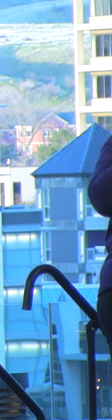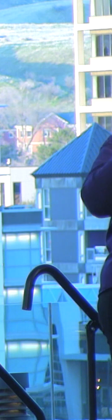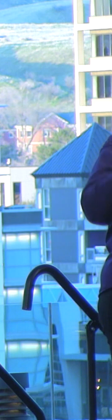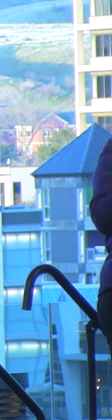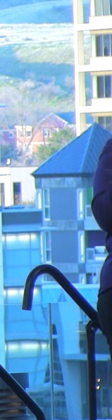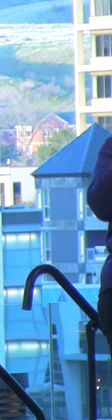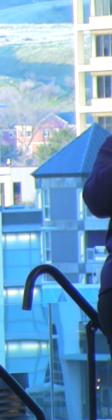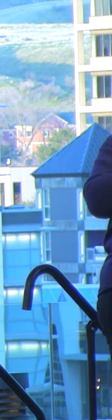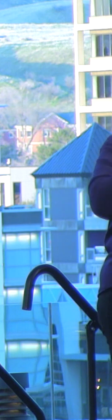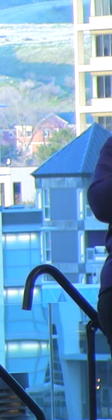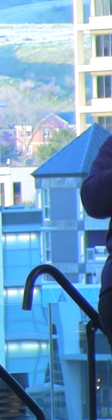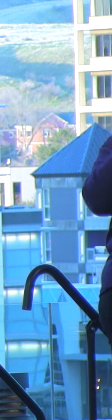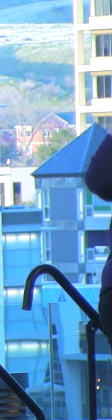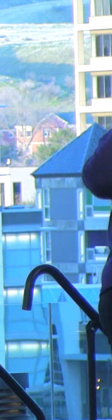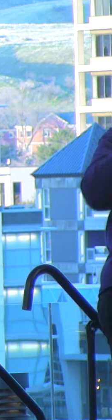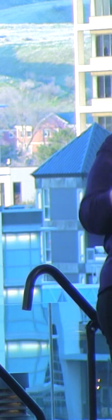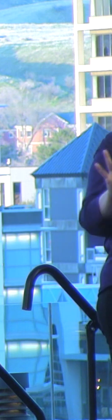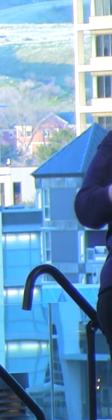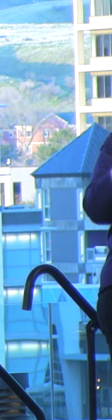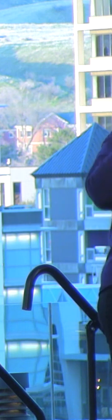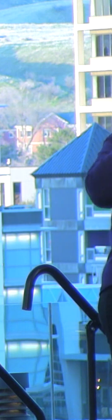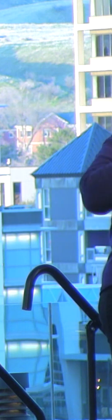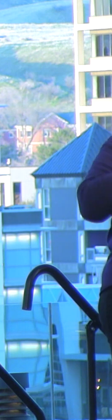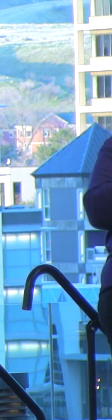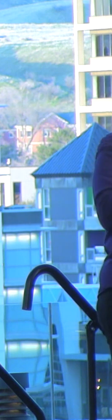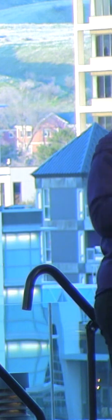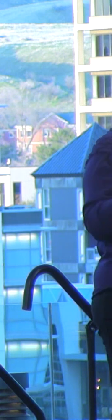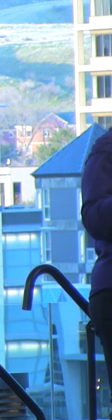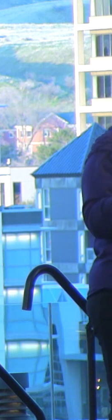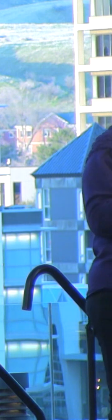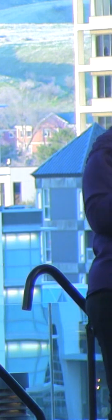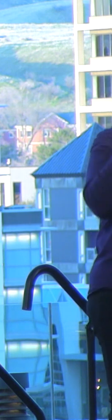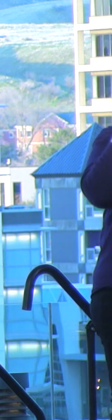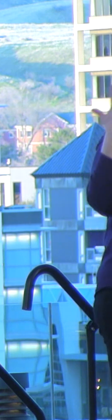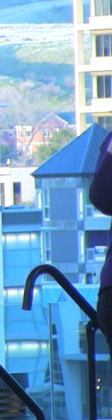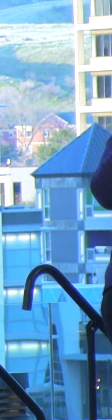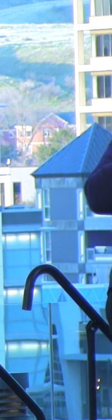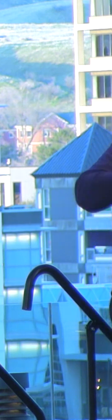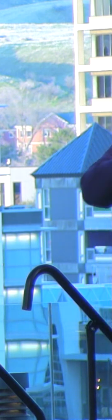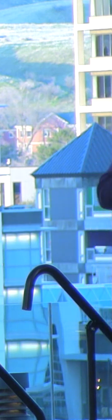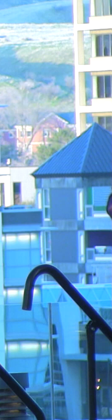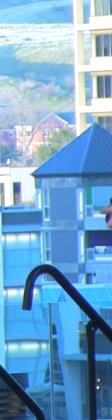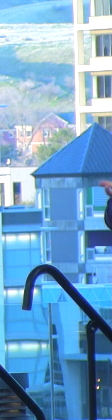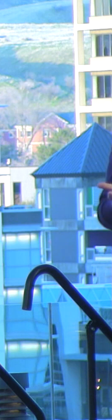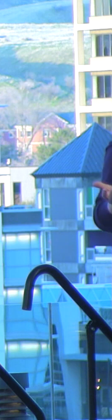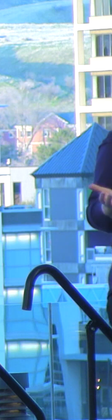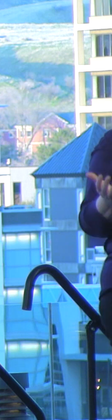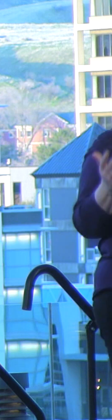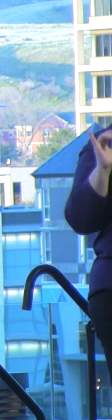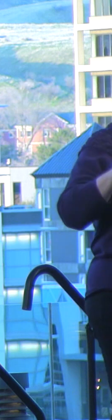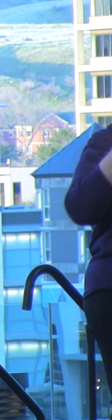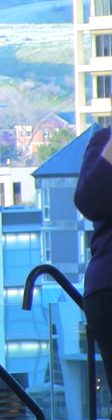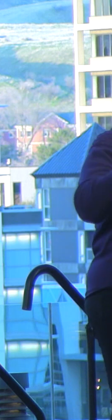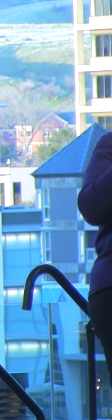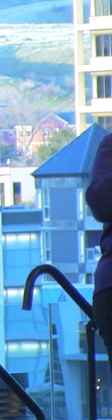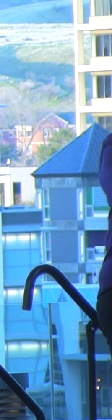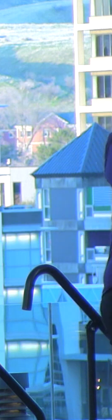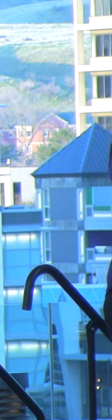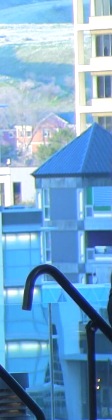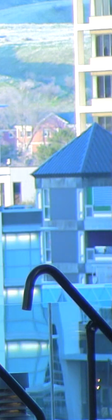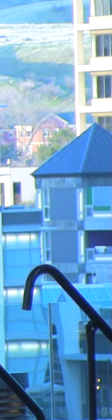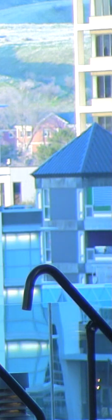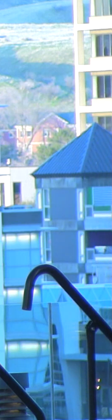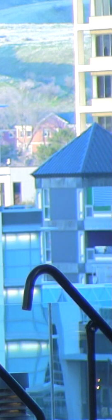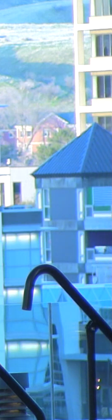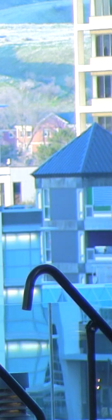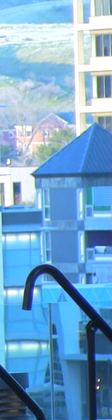taking your physical safety for granted. You kind of think at points you're invincible, and that happened to me until 2013, September